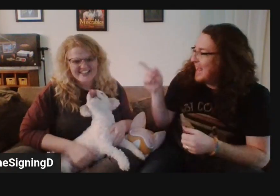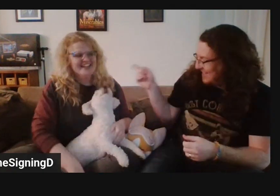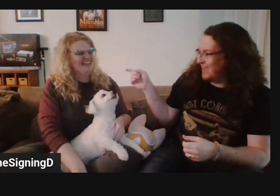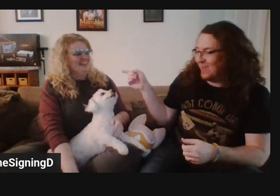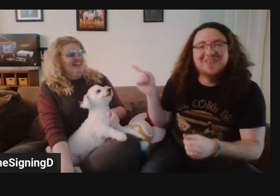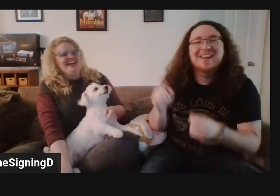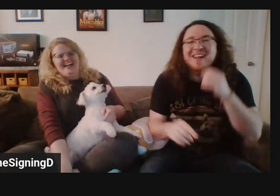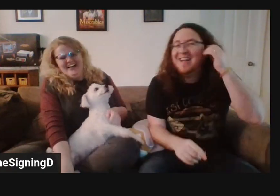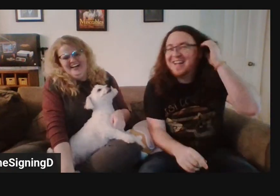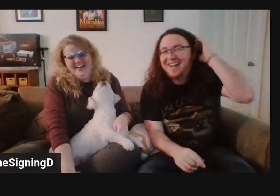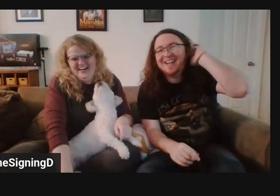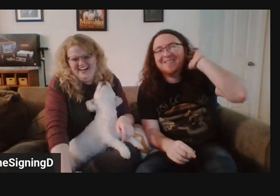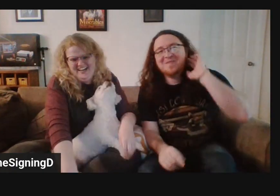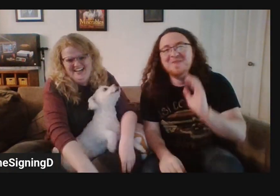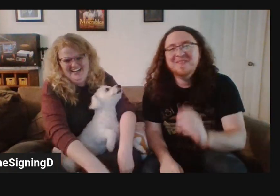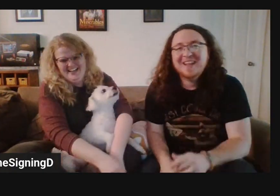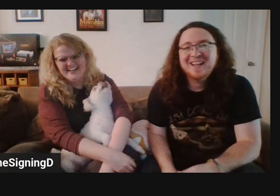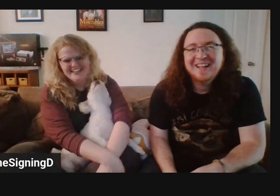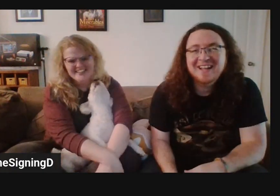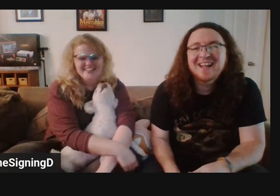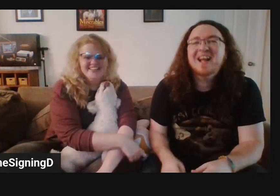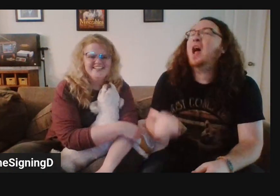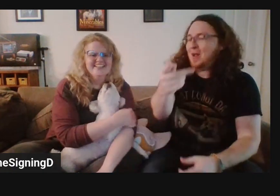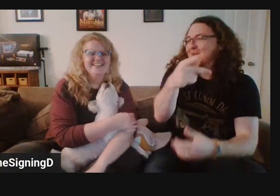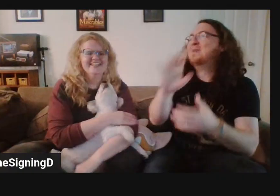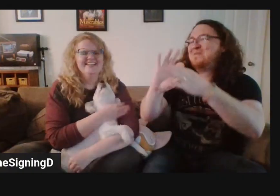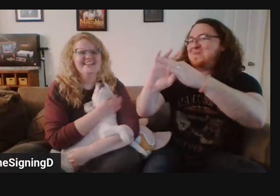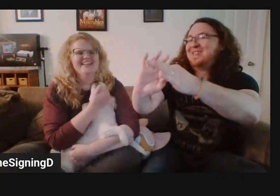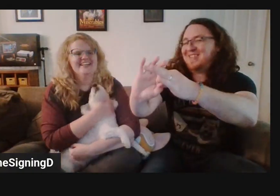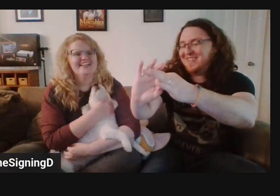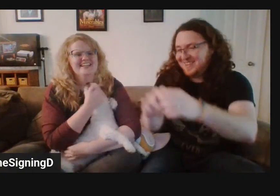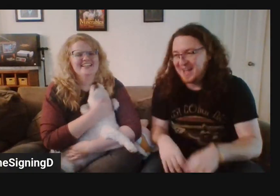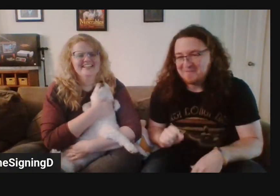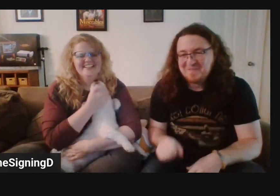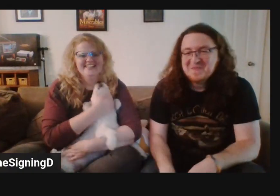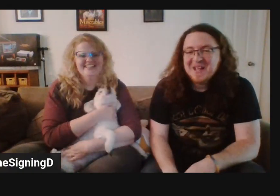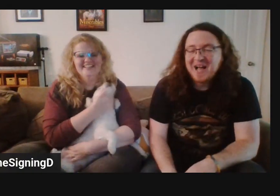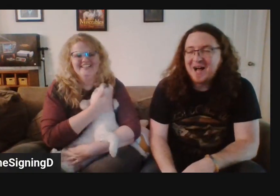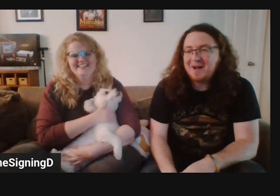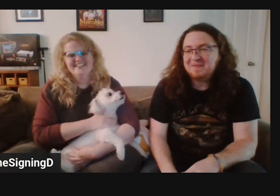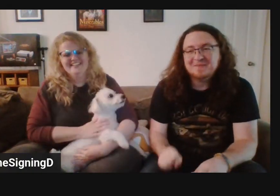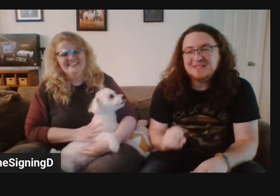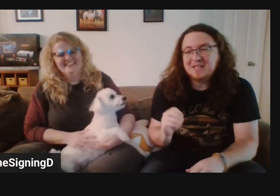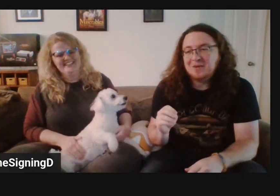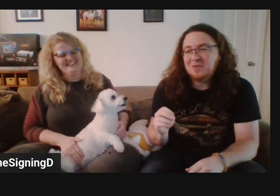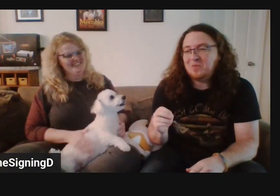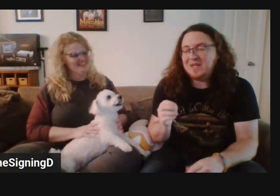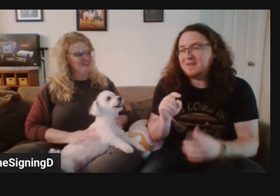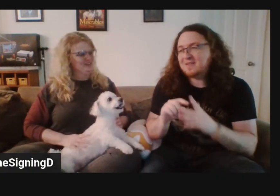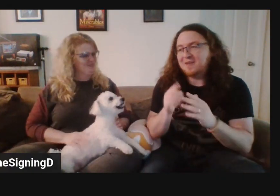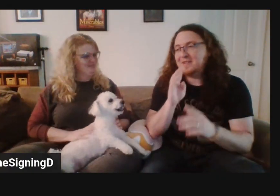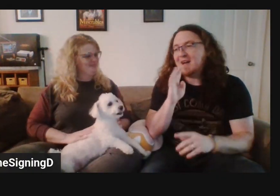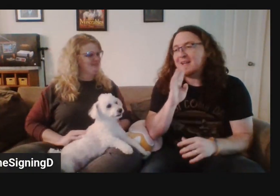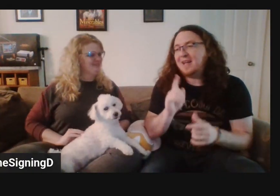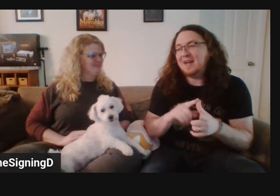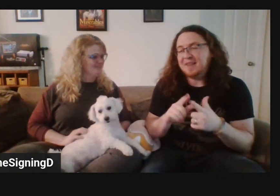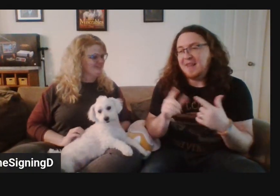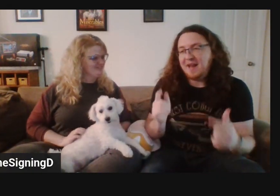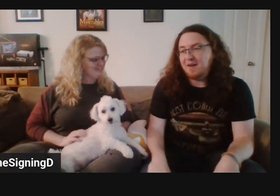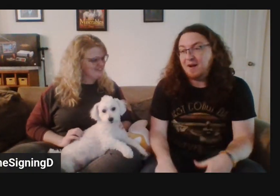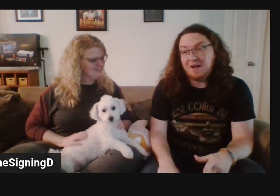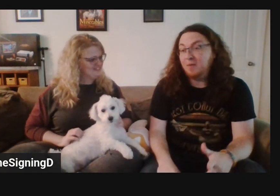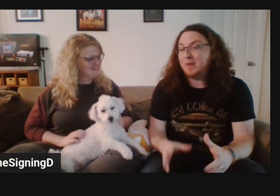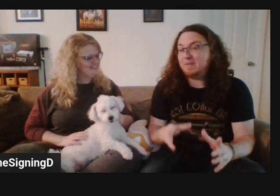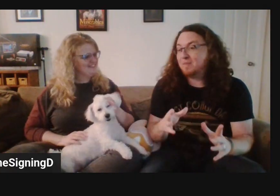you and you. We can relate. Right? Yes. Yeah. So we started talking,